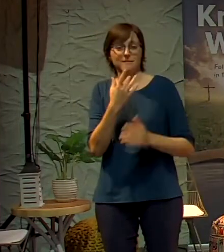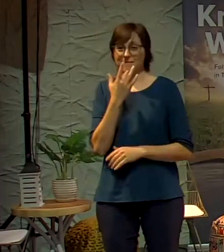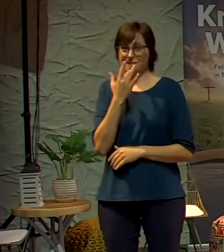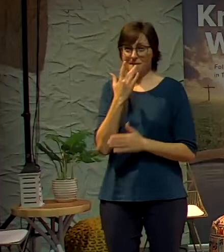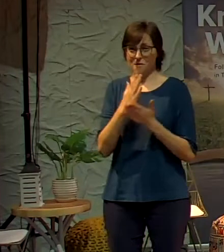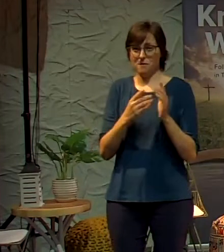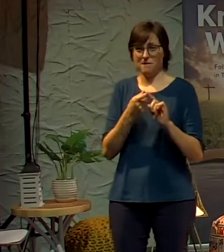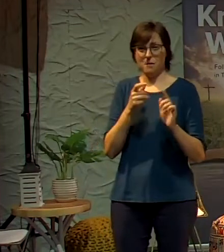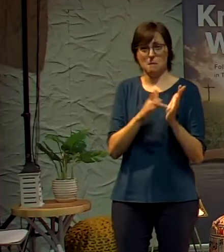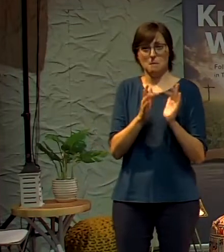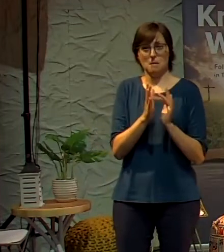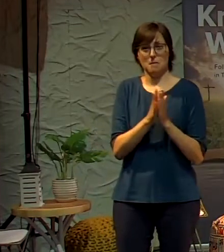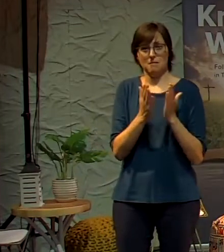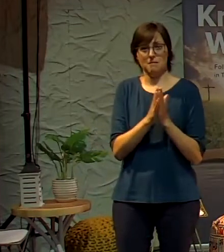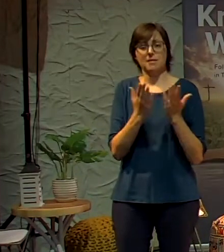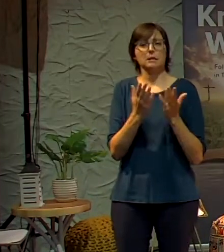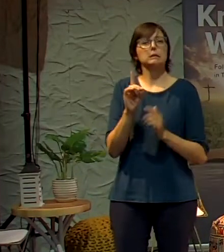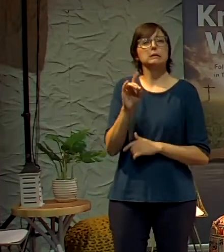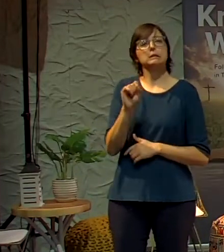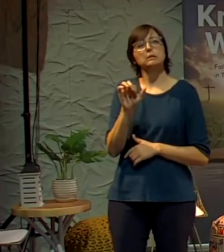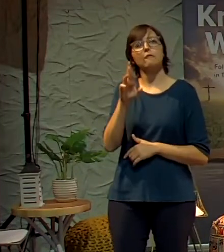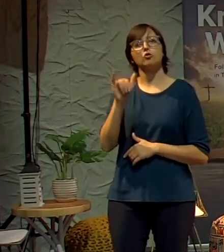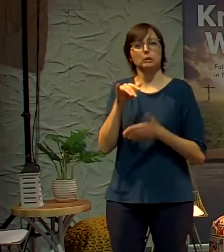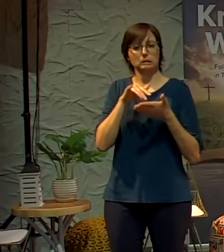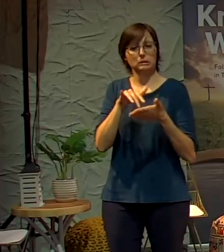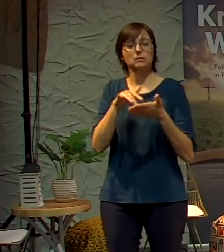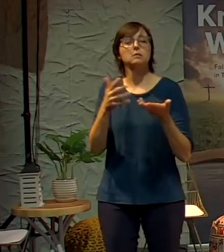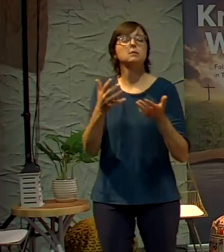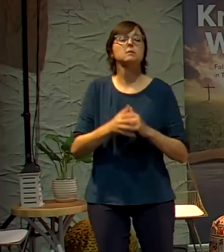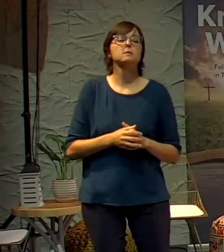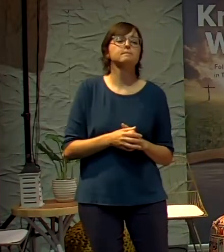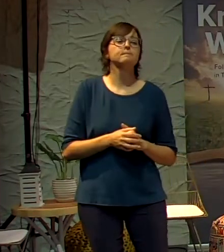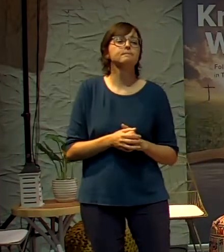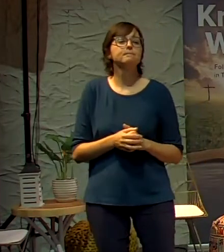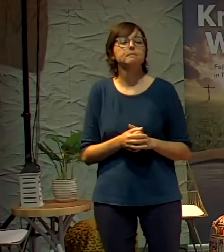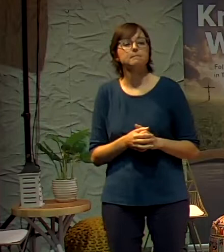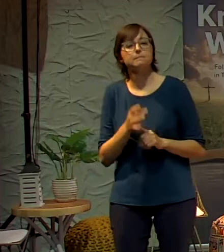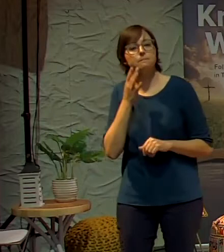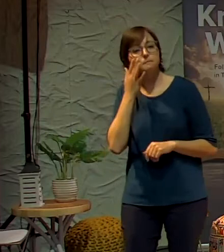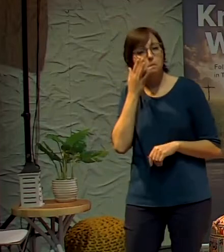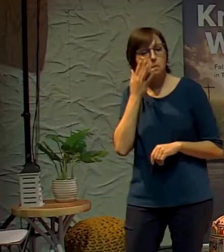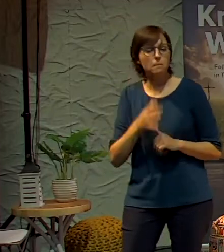the Bible study series that we call the Discovery Study is when we